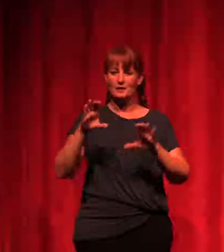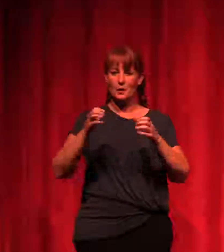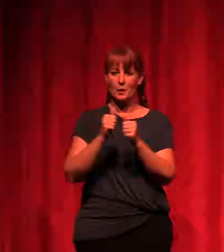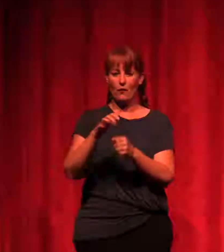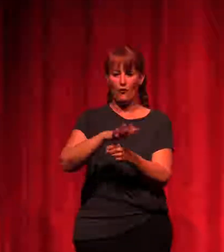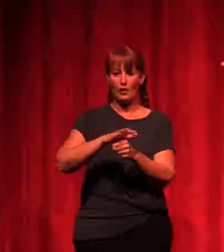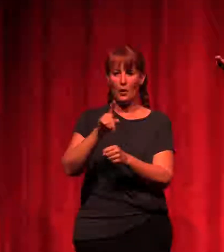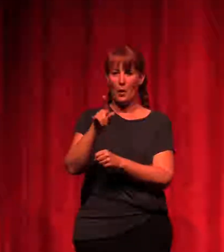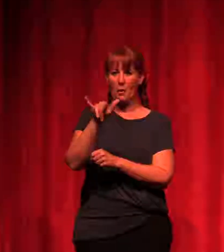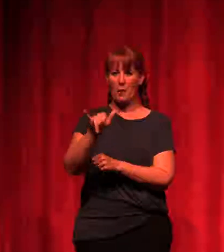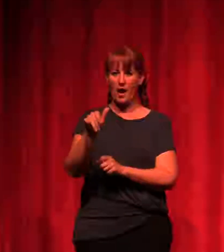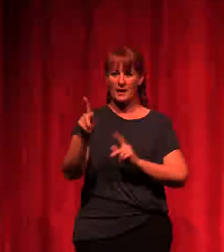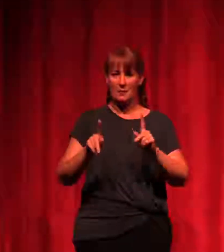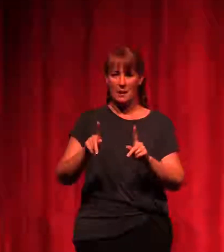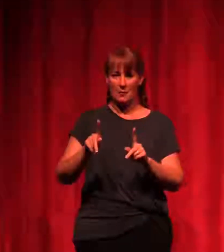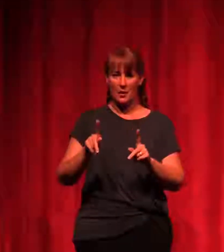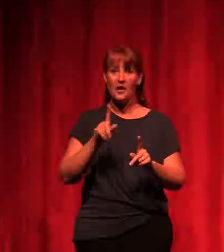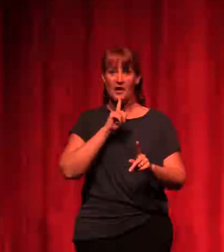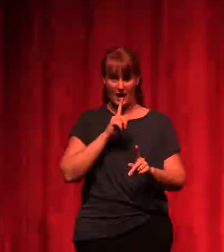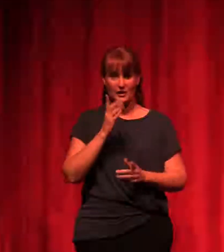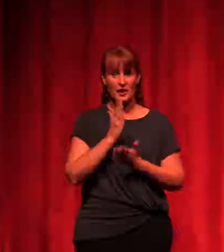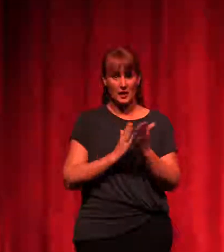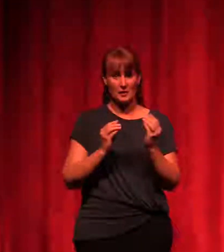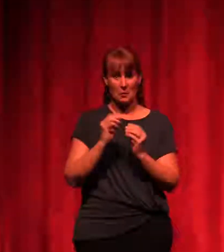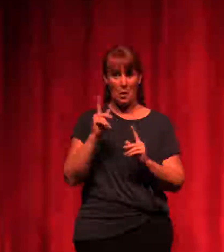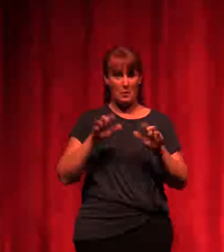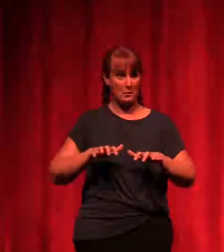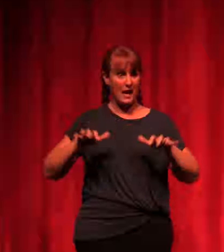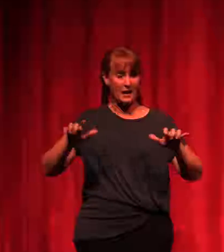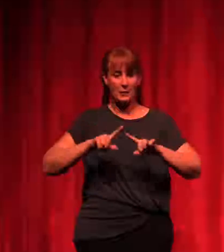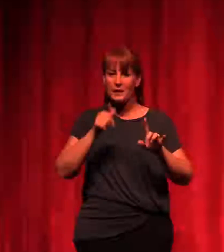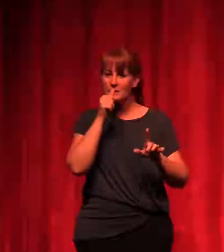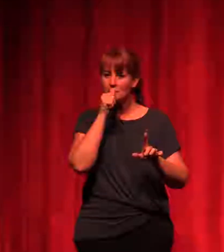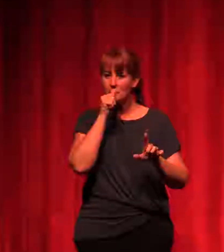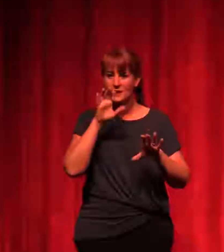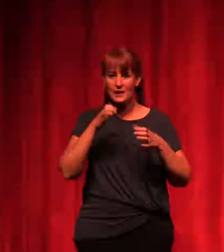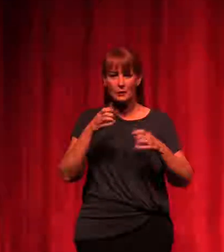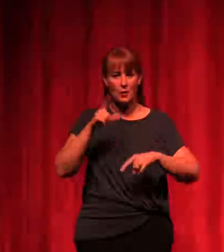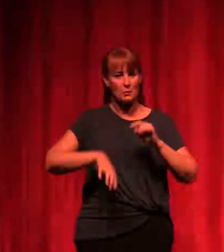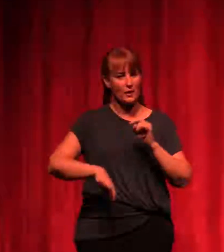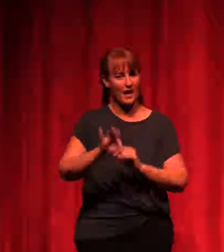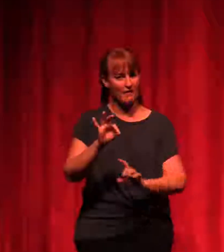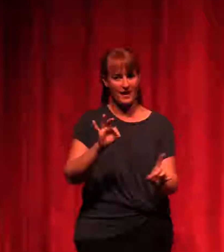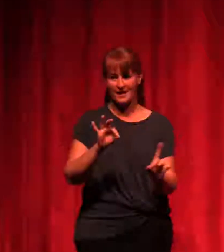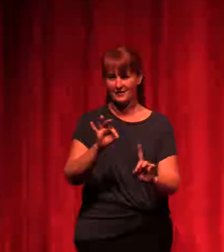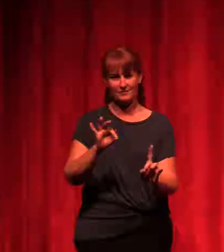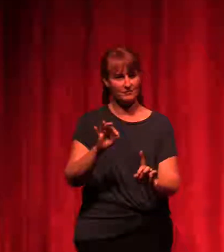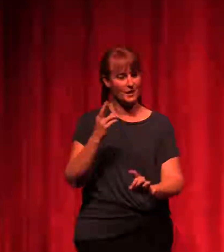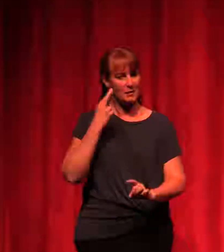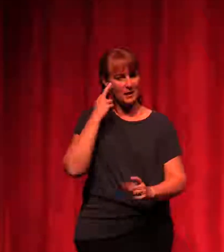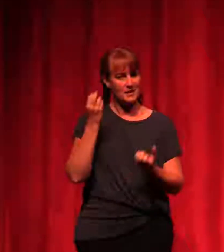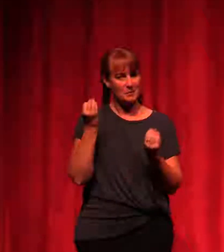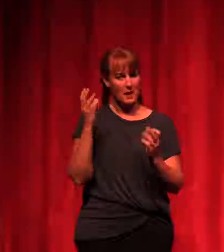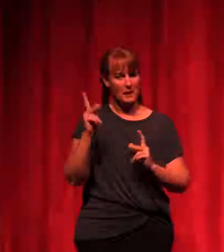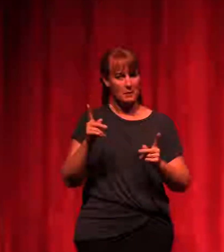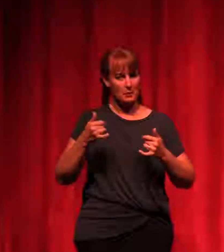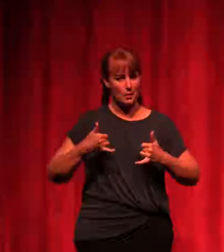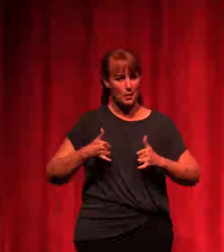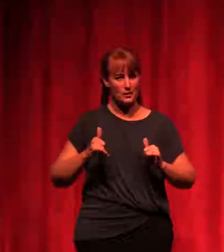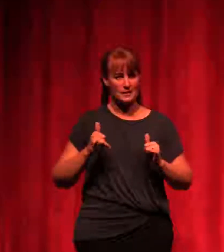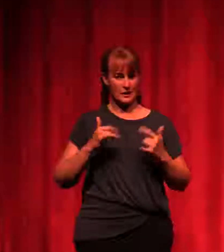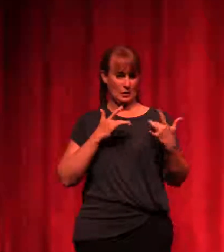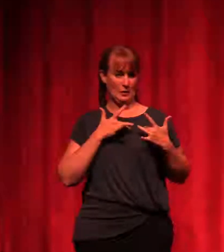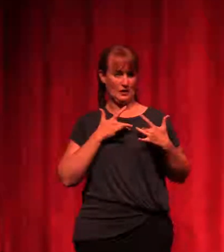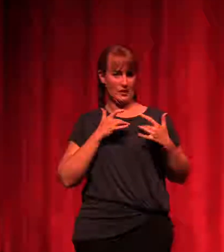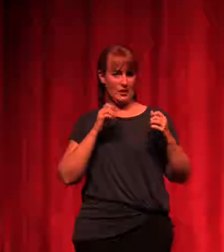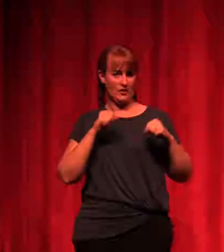local poly people, and lo and behold, there are some of us out there. Although it's a secret group, you can't find it because there are a lot of people who still are worried that they